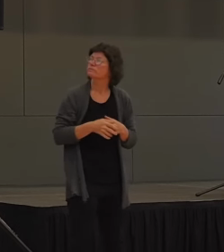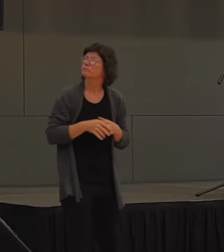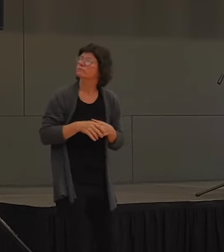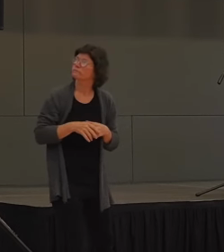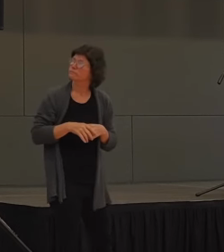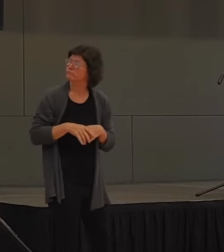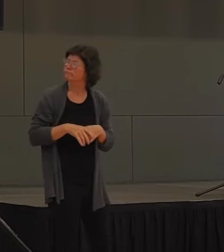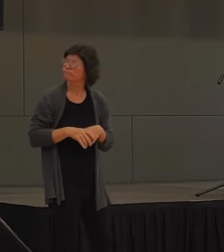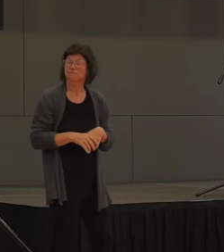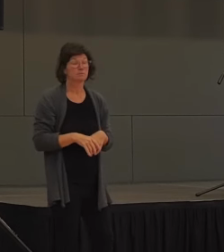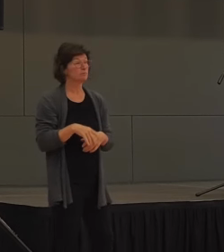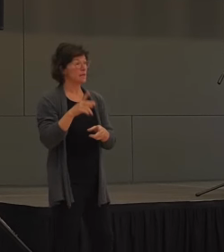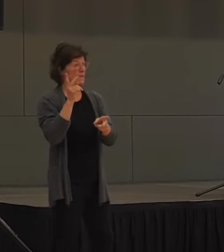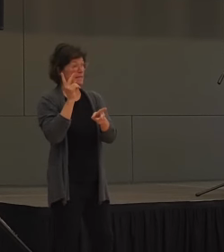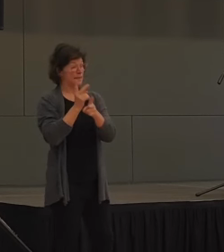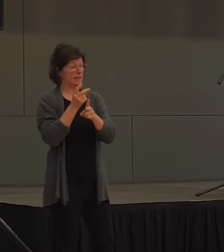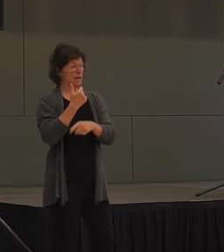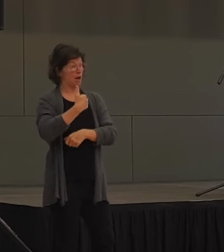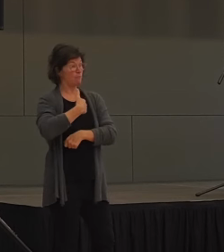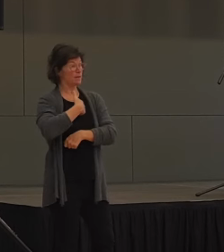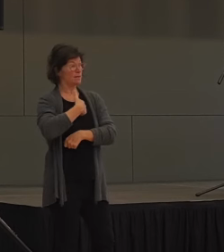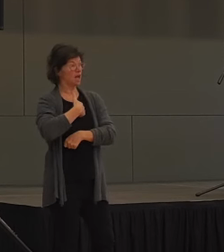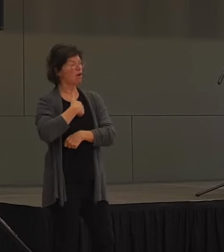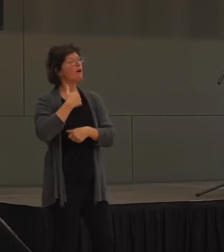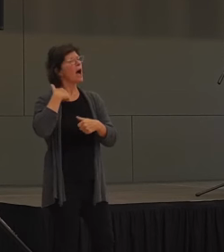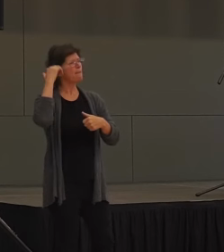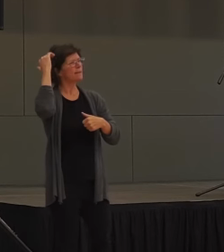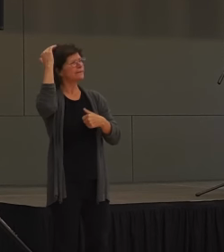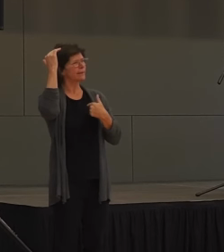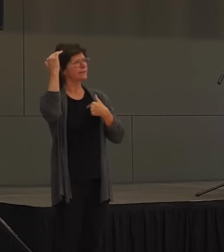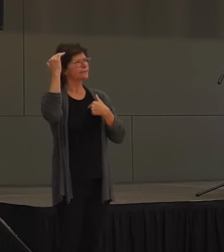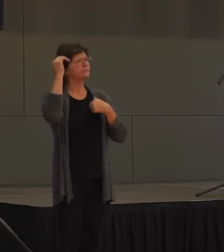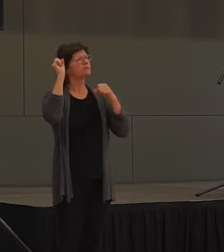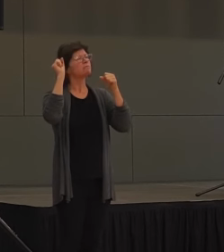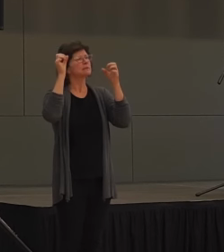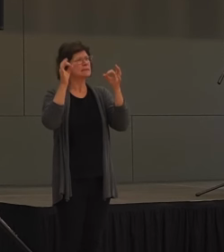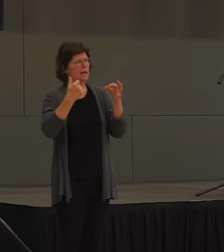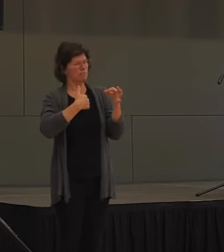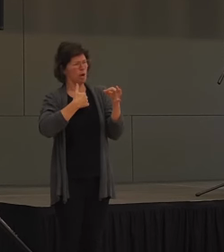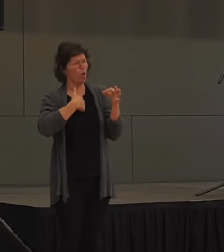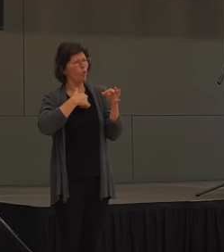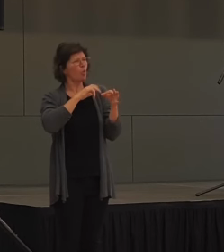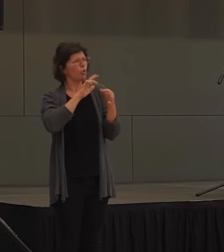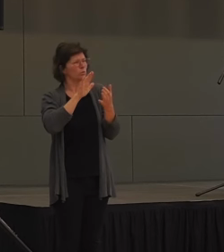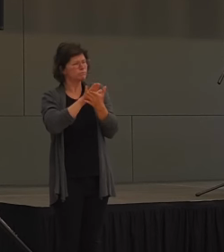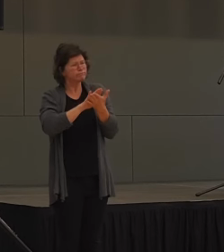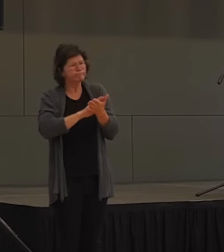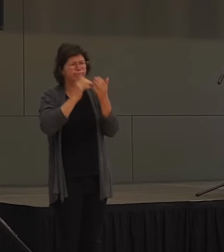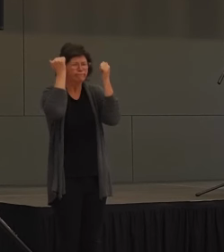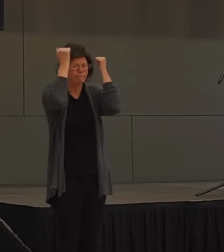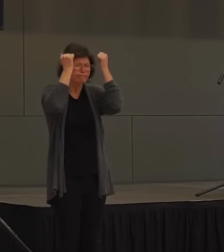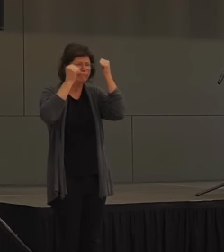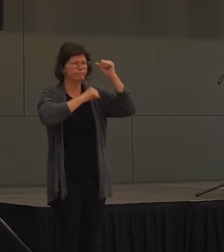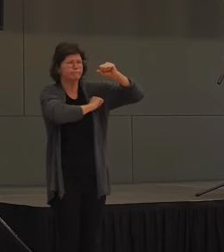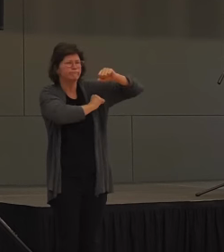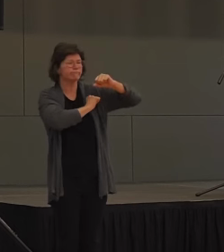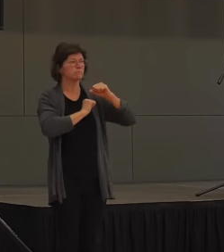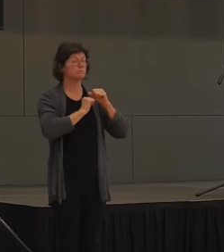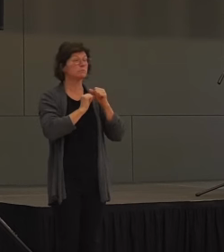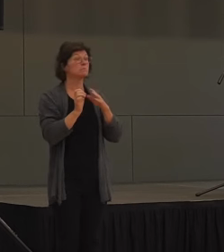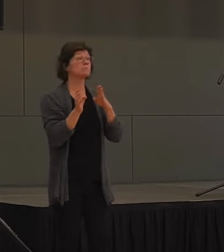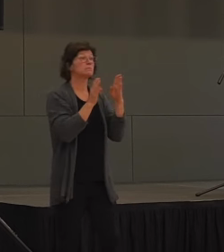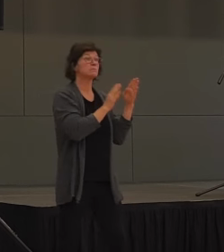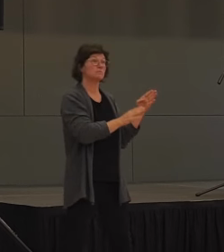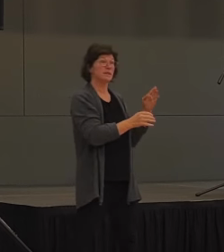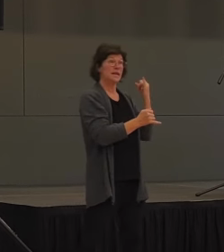choose my personal hygiene habits. Something more significant is if someone is forgetting the